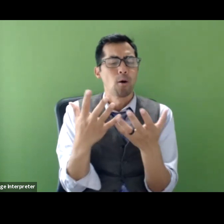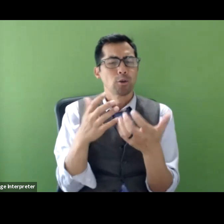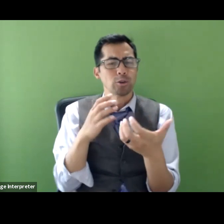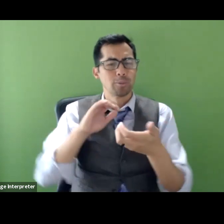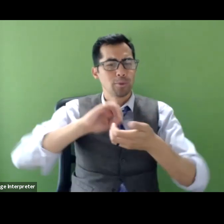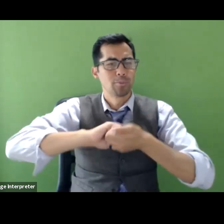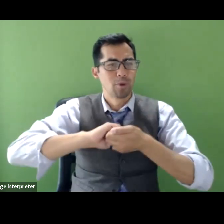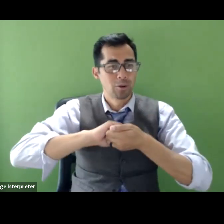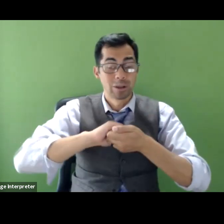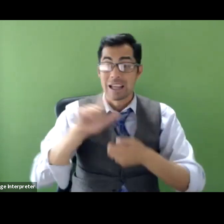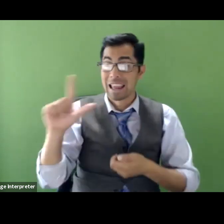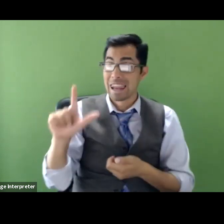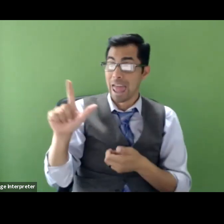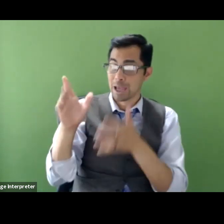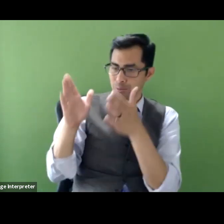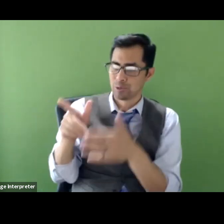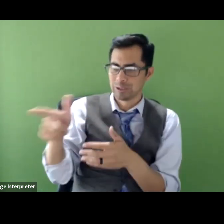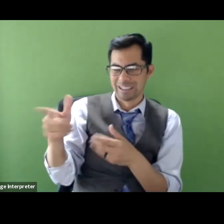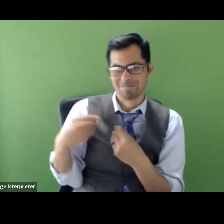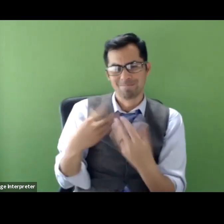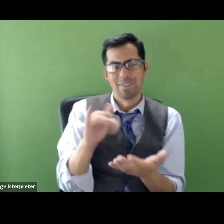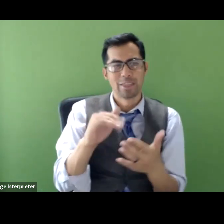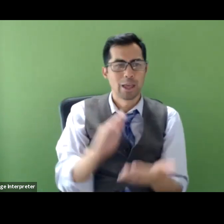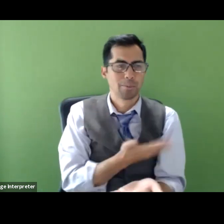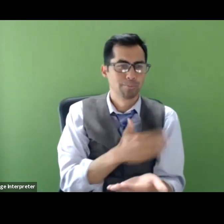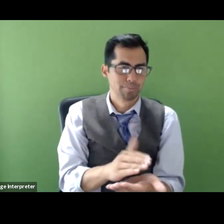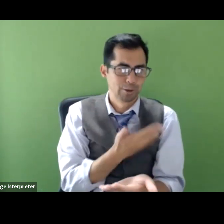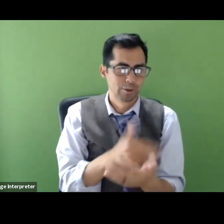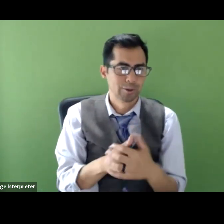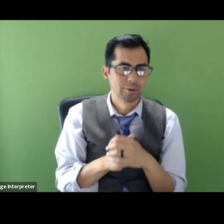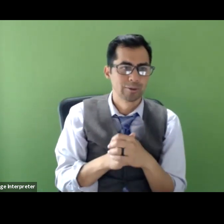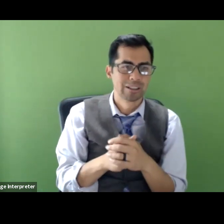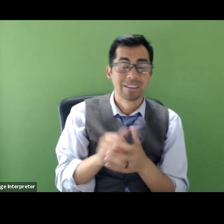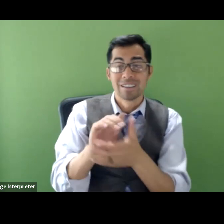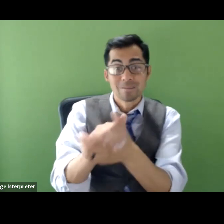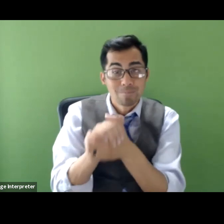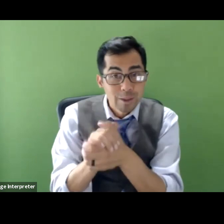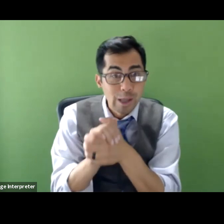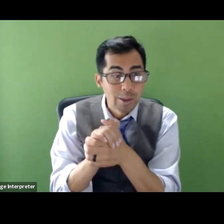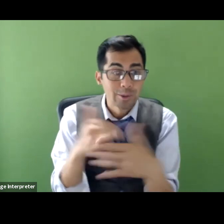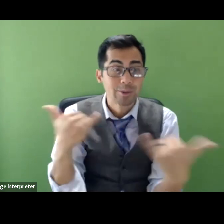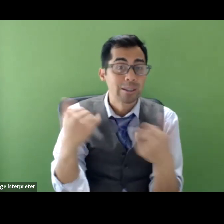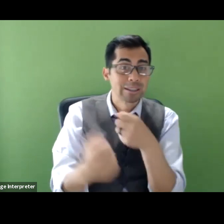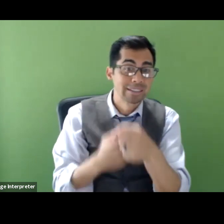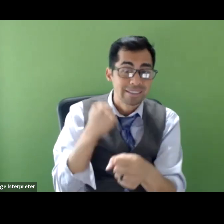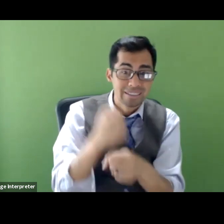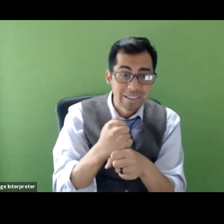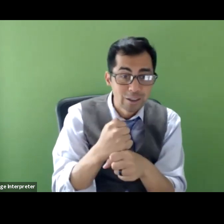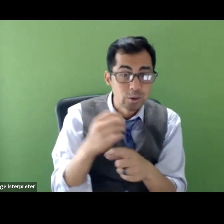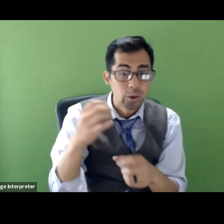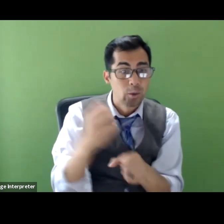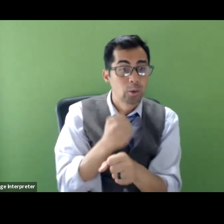are the music that make that dance possible. Congrats to this year's winners, James McBride